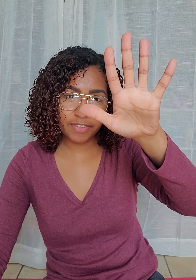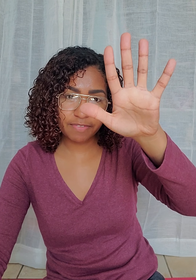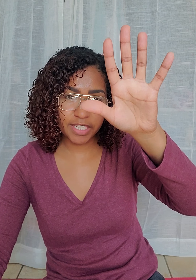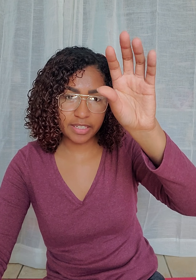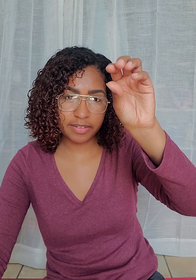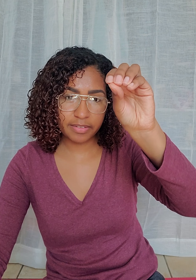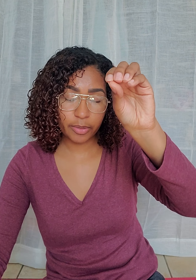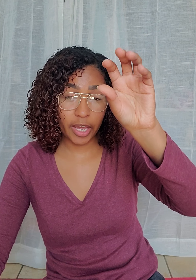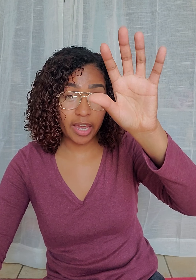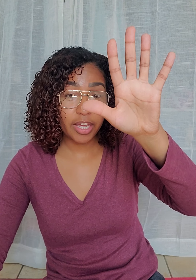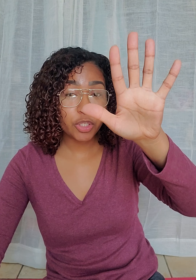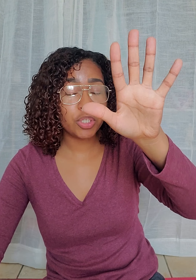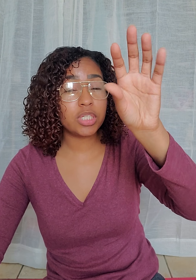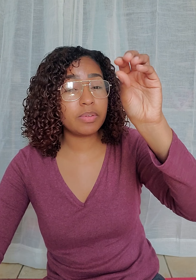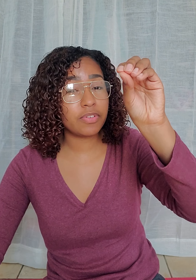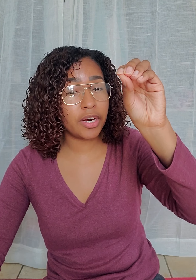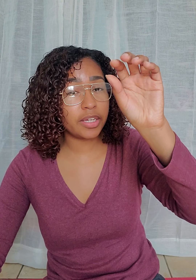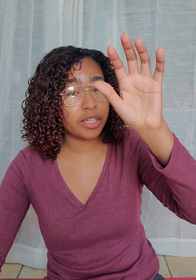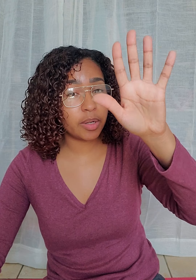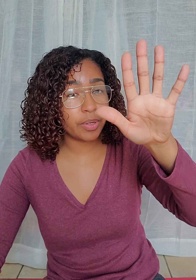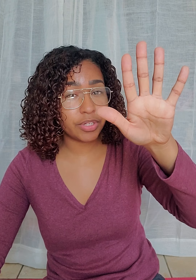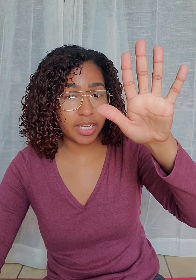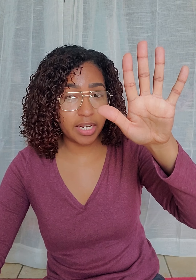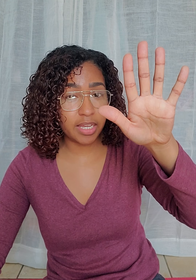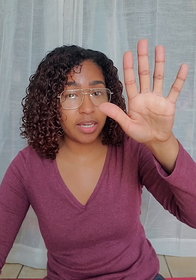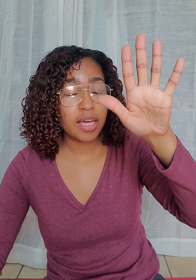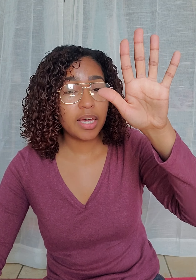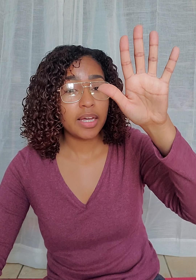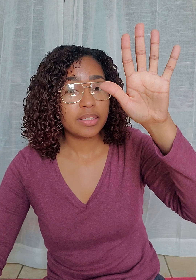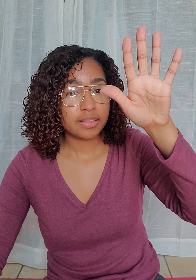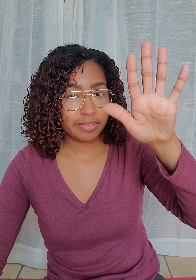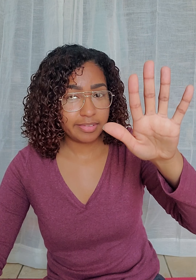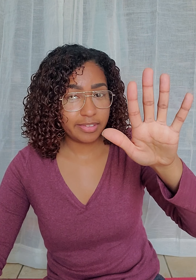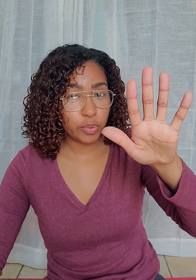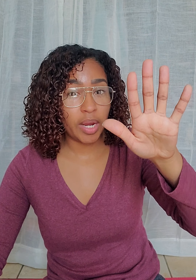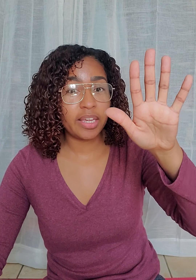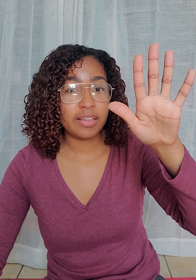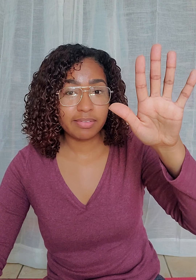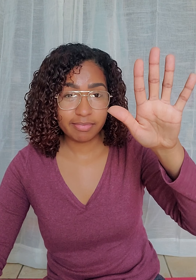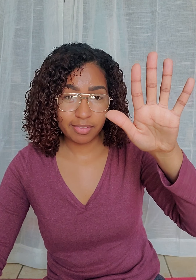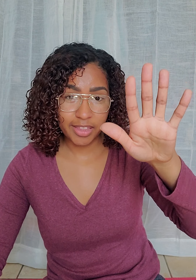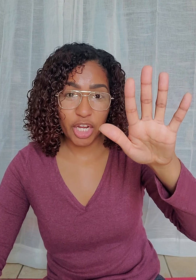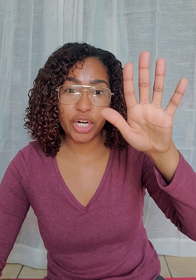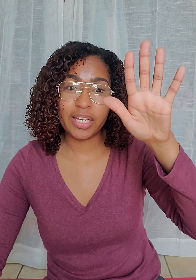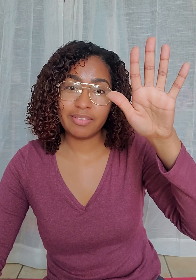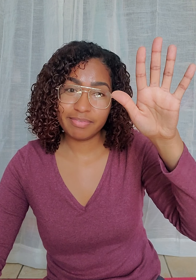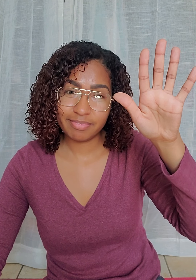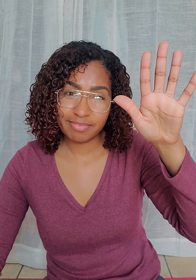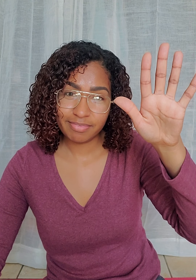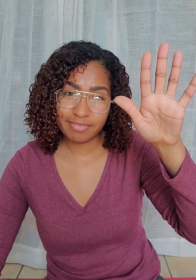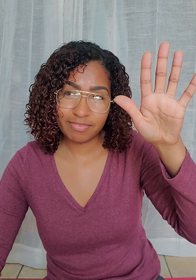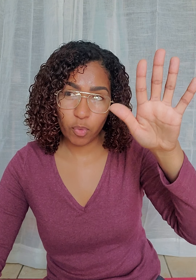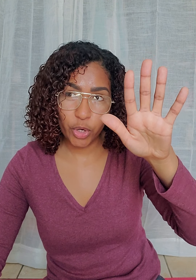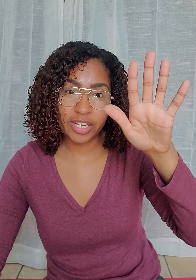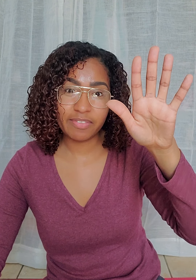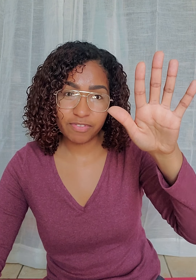50. Okay? So you need to be very clear when you're signing 20, 30, 40,